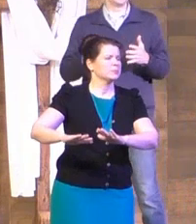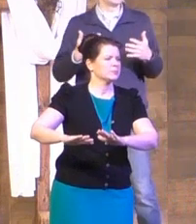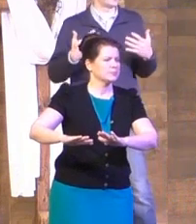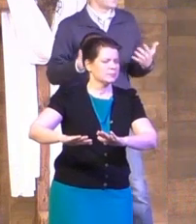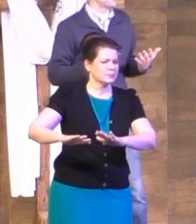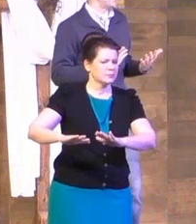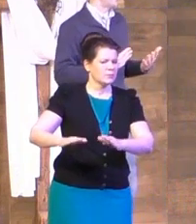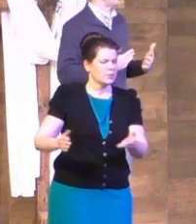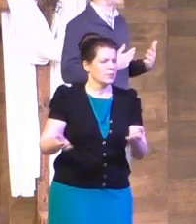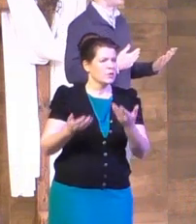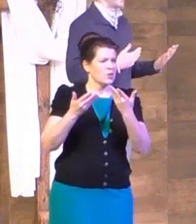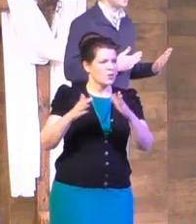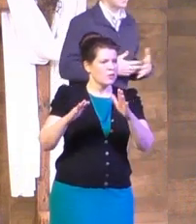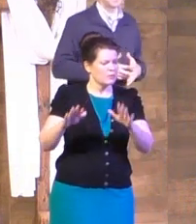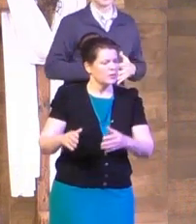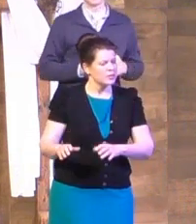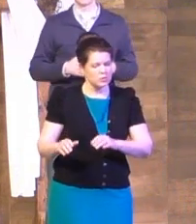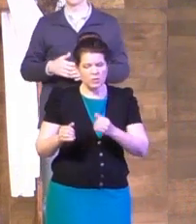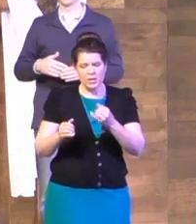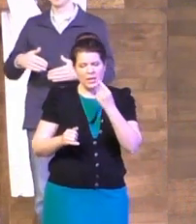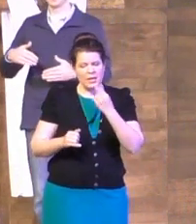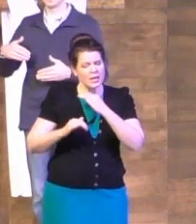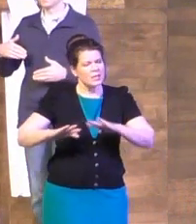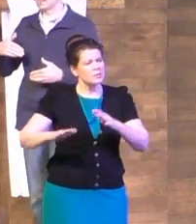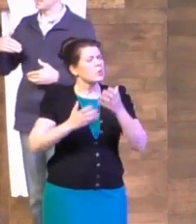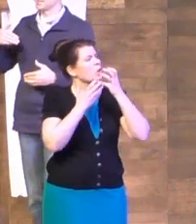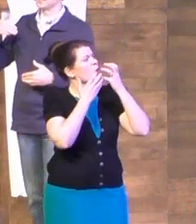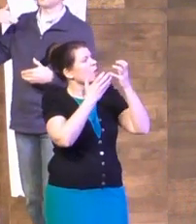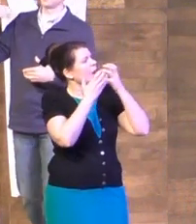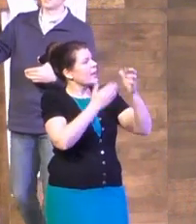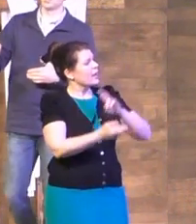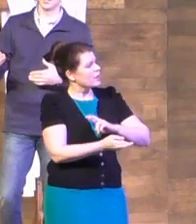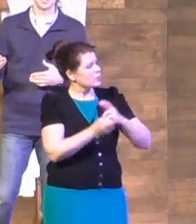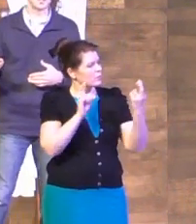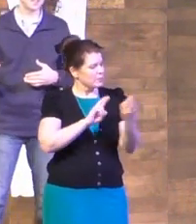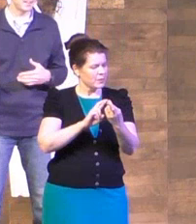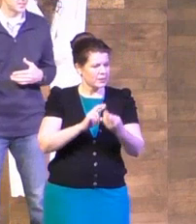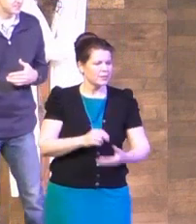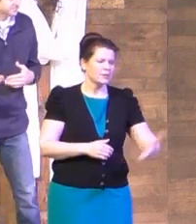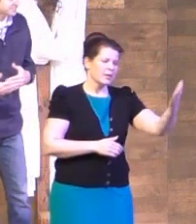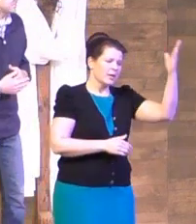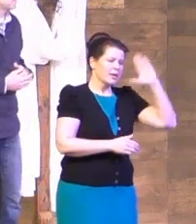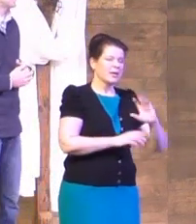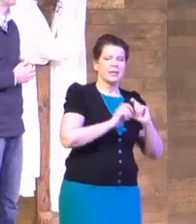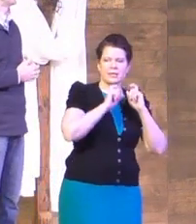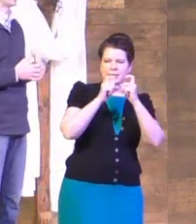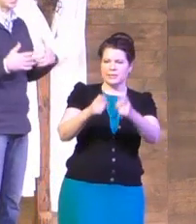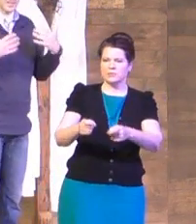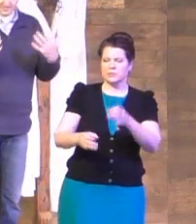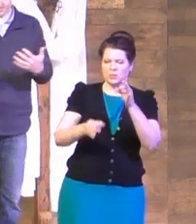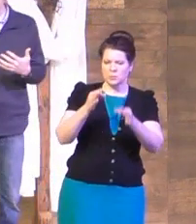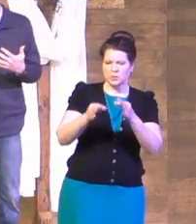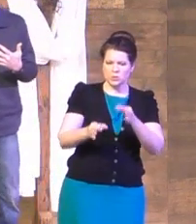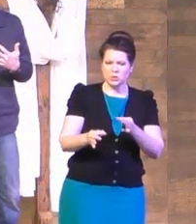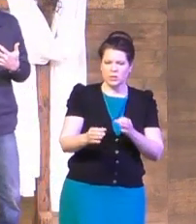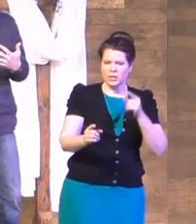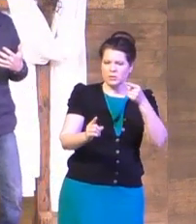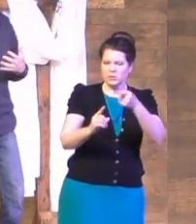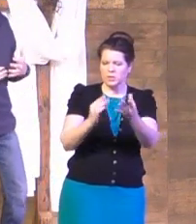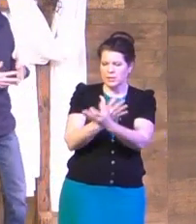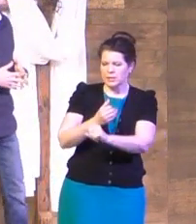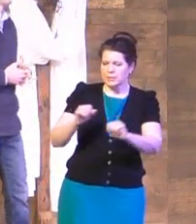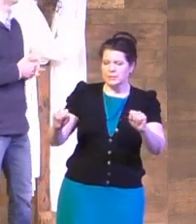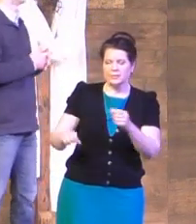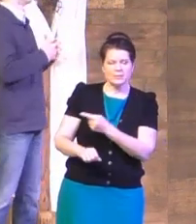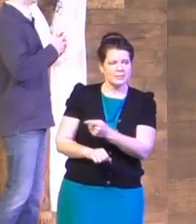then they cry out for help, they repent. God ultimately decides to give them a judge to save them. The judge saves them through the power of